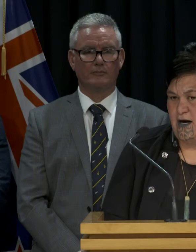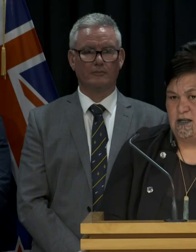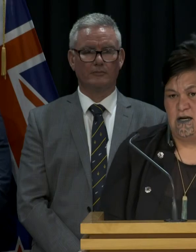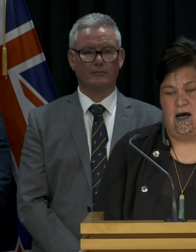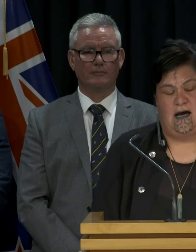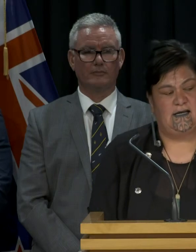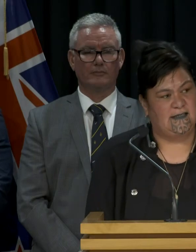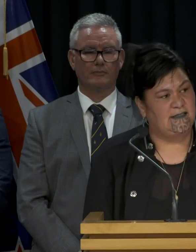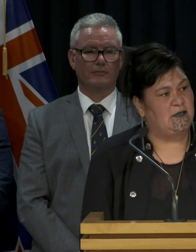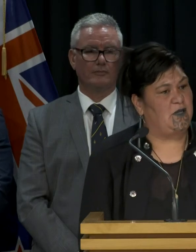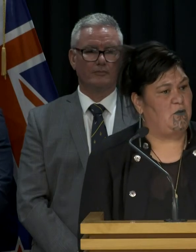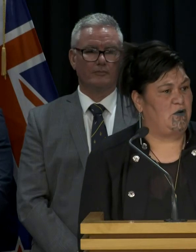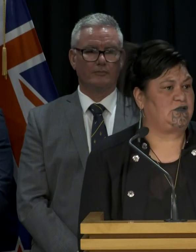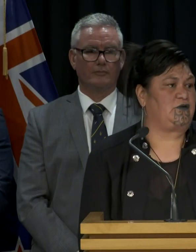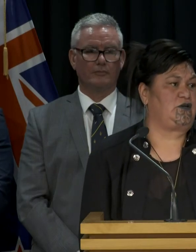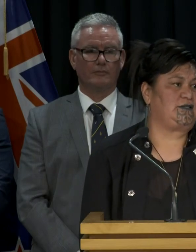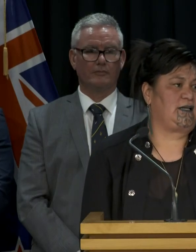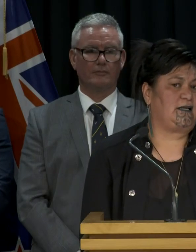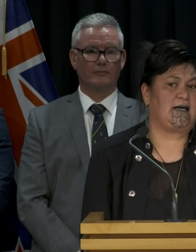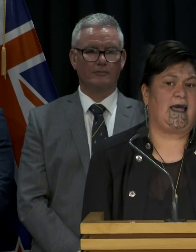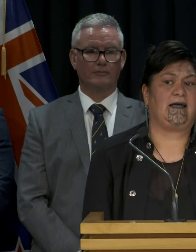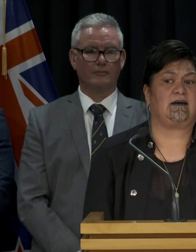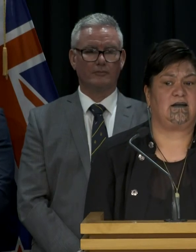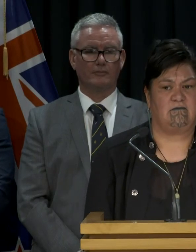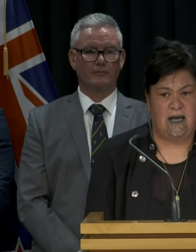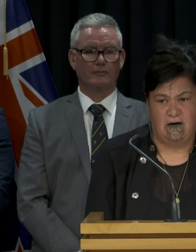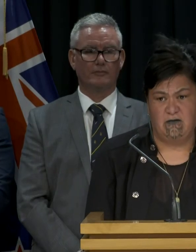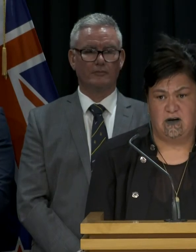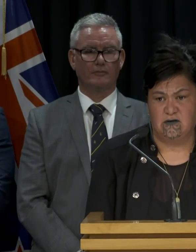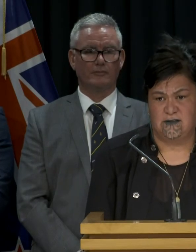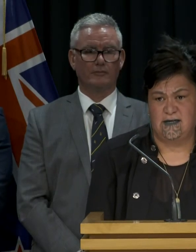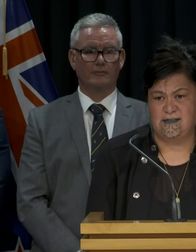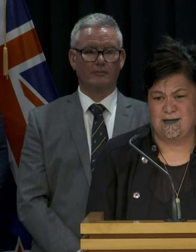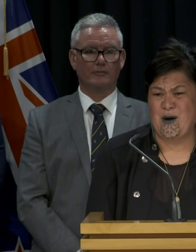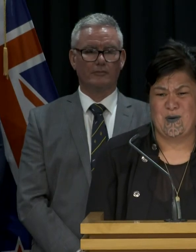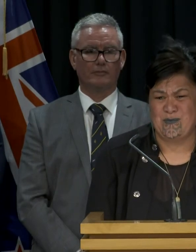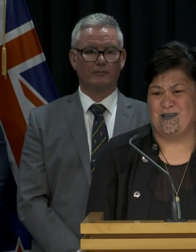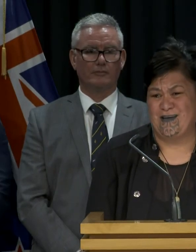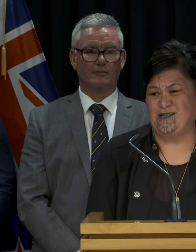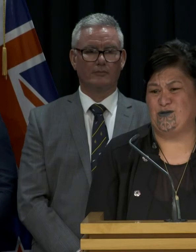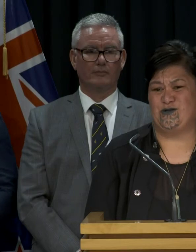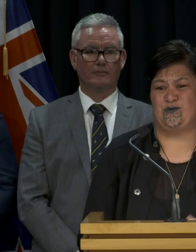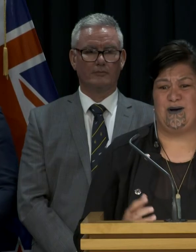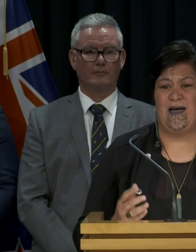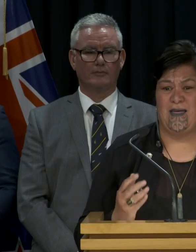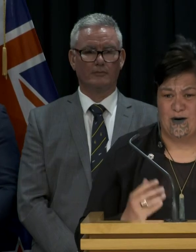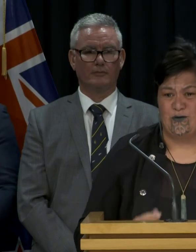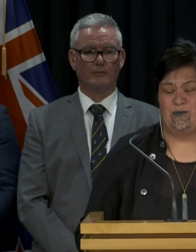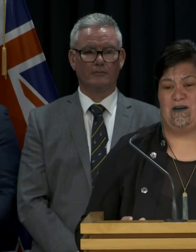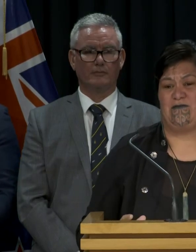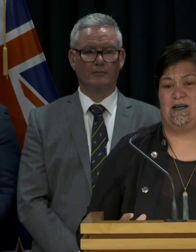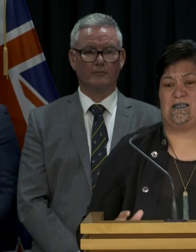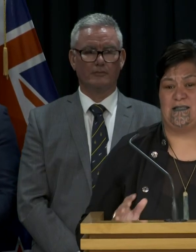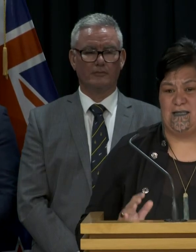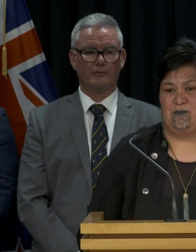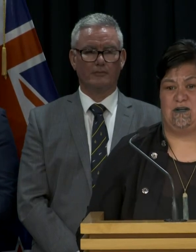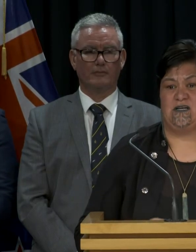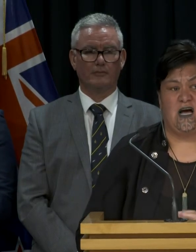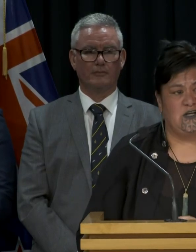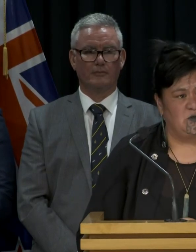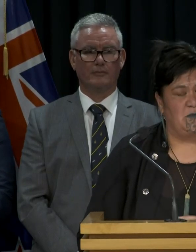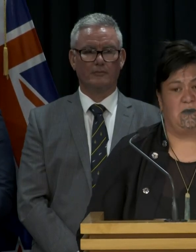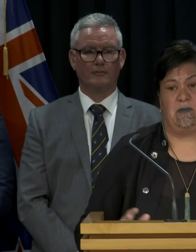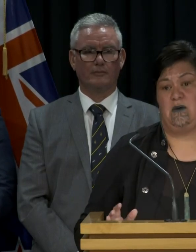rules-based trade system that works for New Zealand, and in a recovery context, we need to ensure that all the benefits are